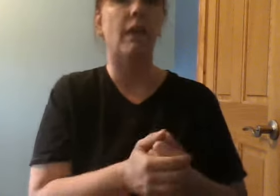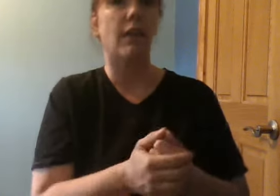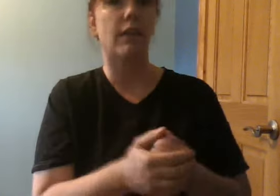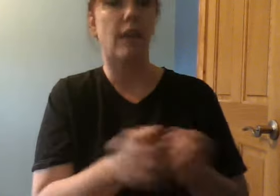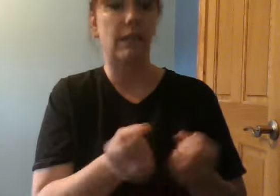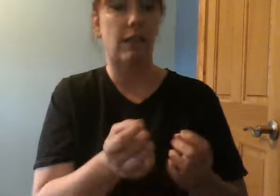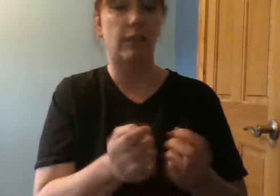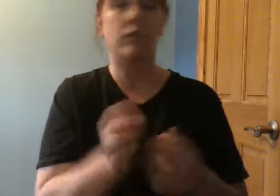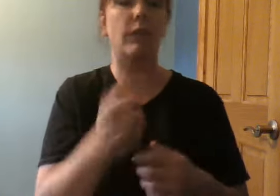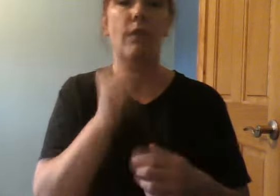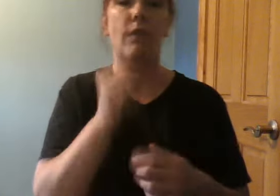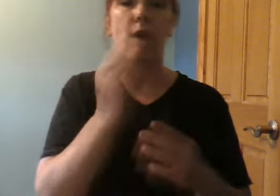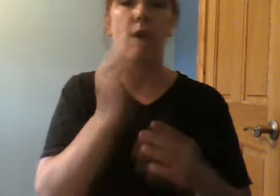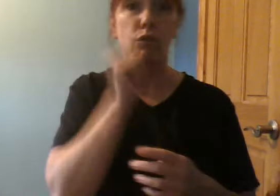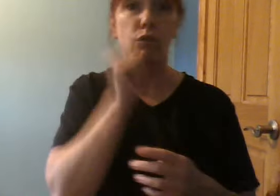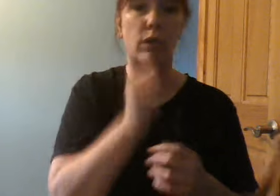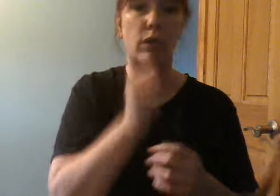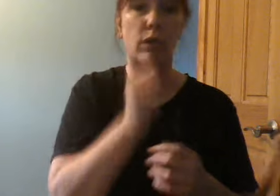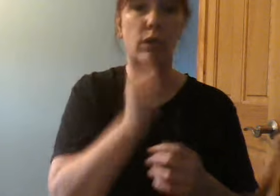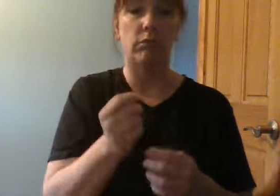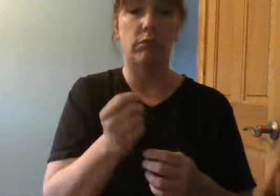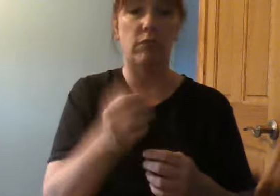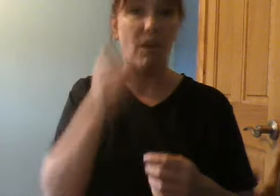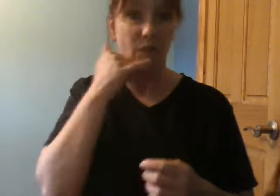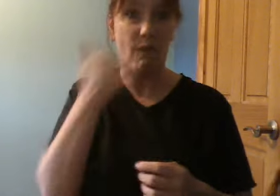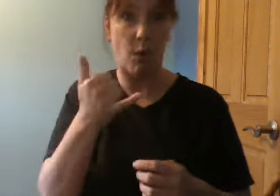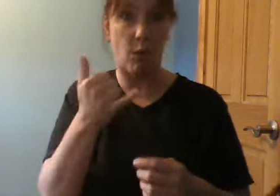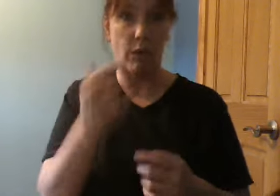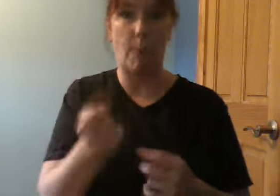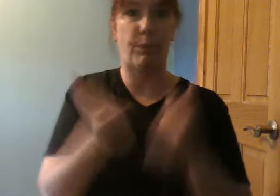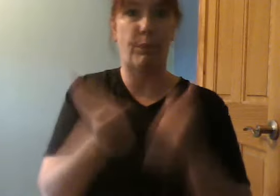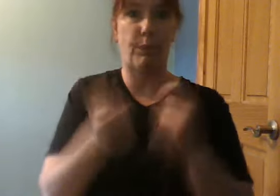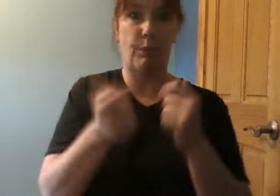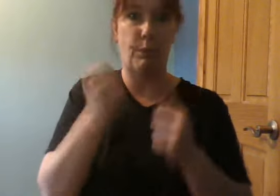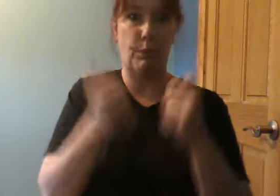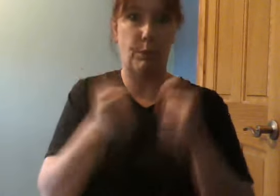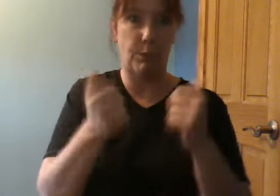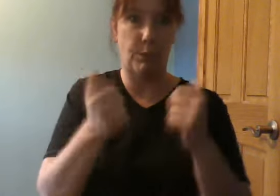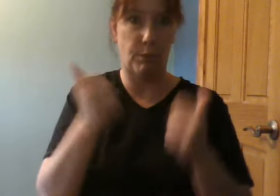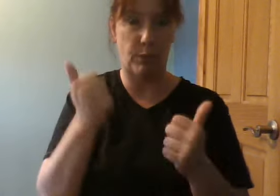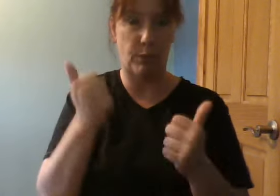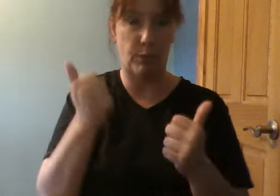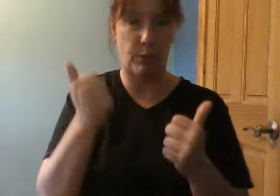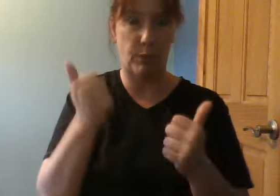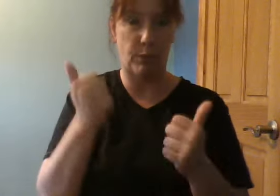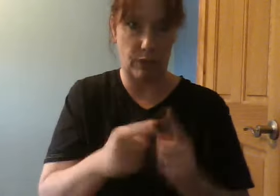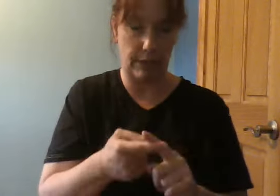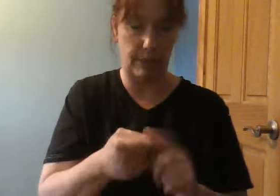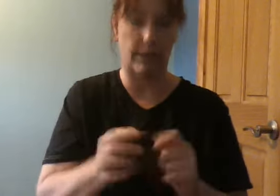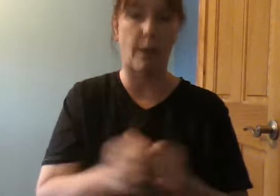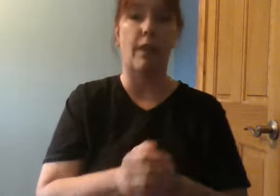profiles. And so when the teacher logged in, there was nothing there. My point is, those identities, they don't think about them the same